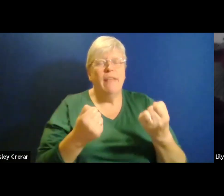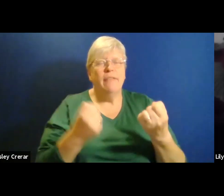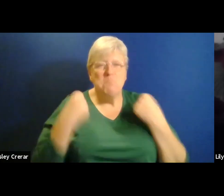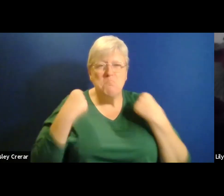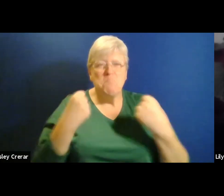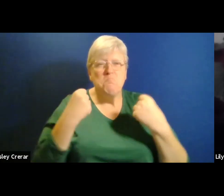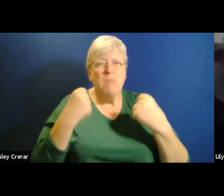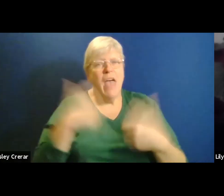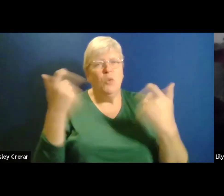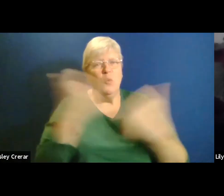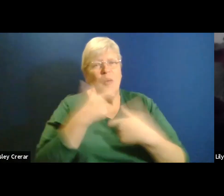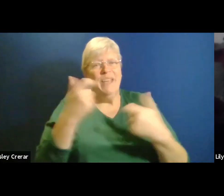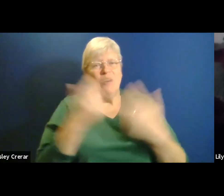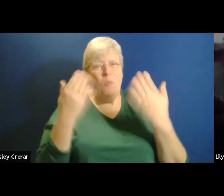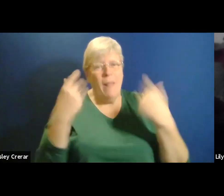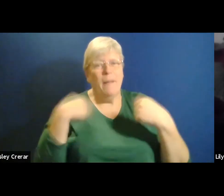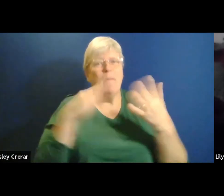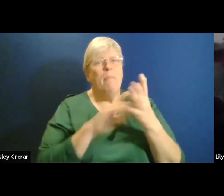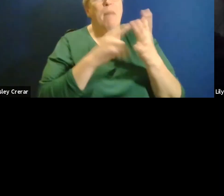wit. So welcome, Mark.